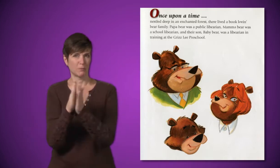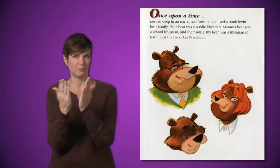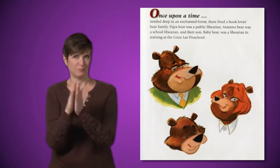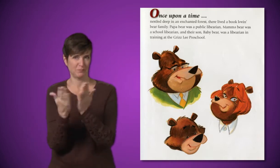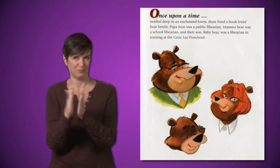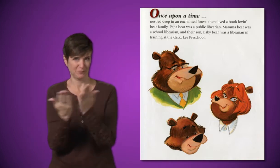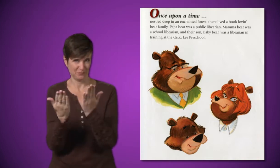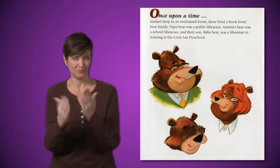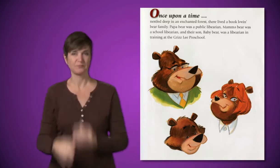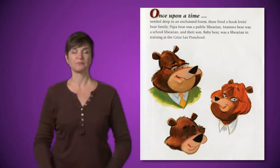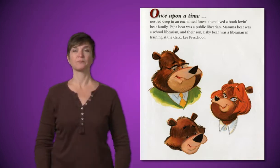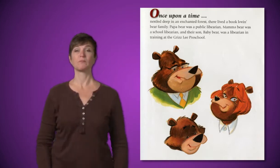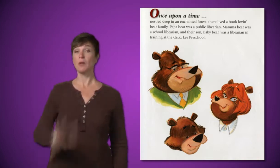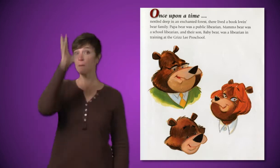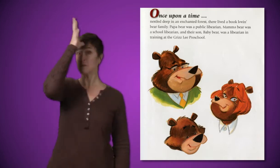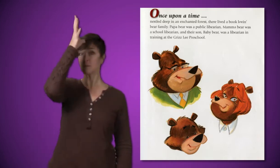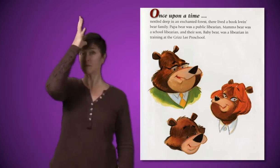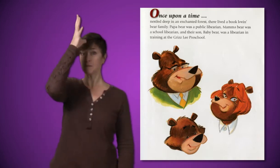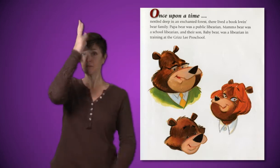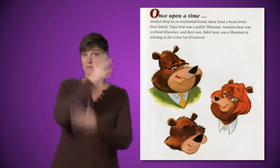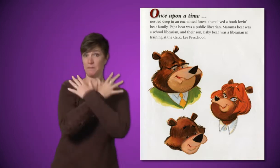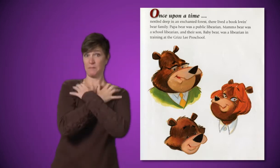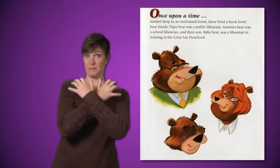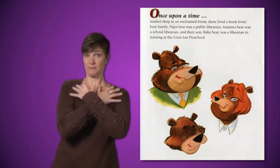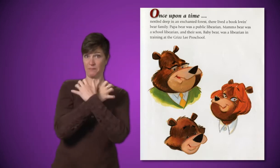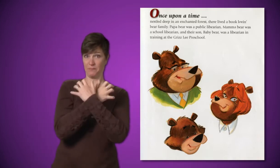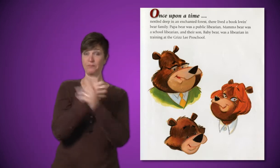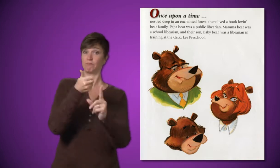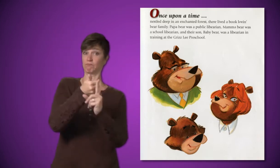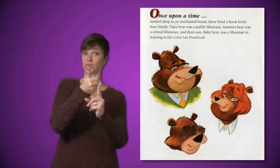there lived a book-loving bear family.